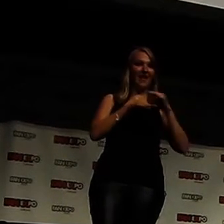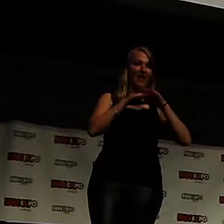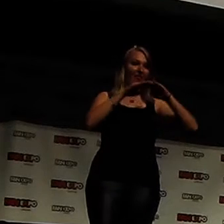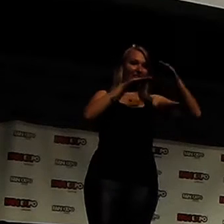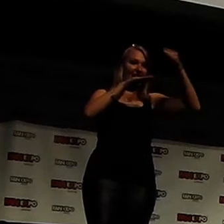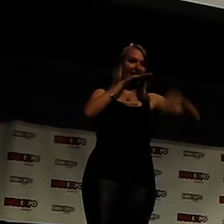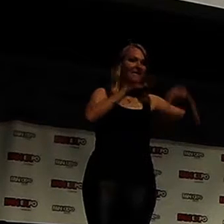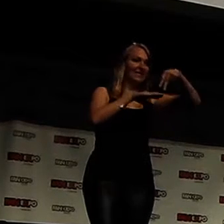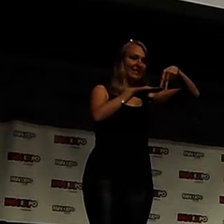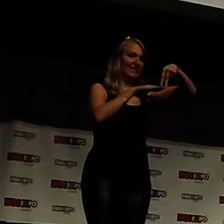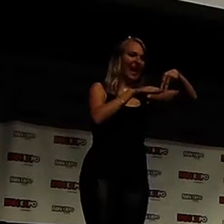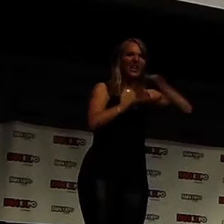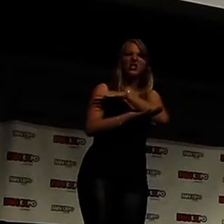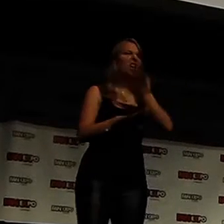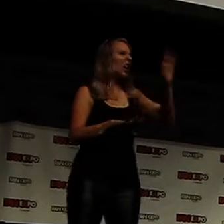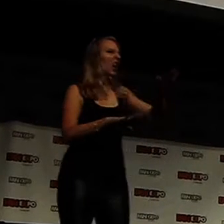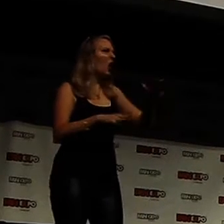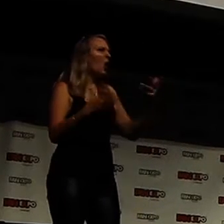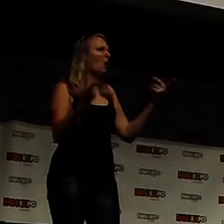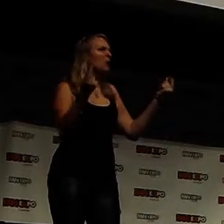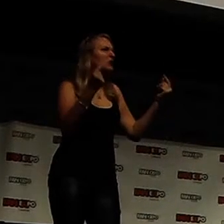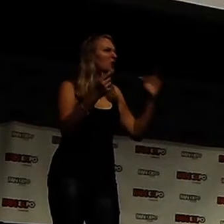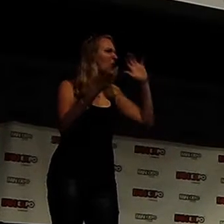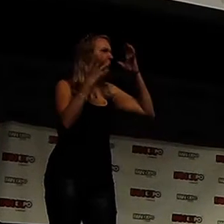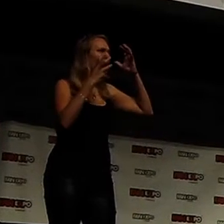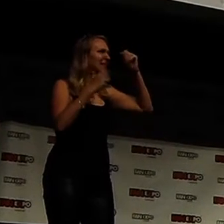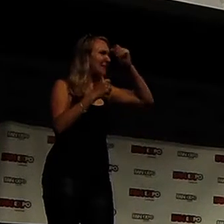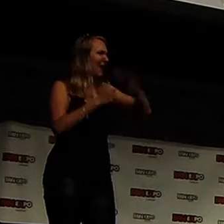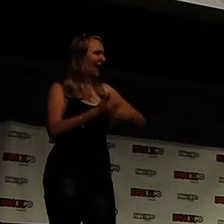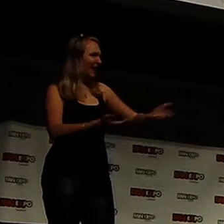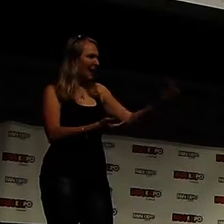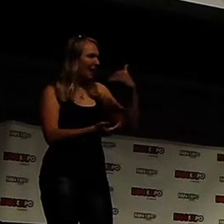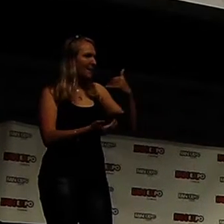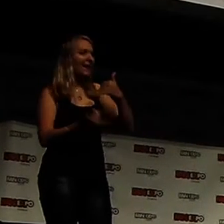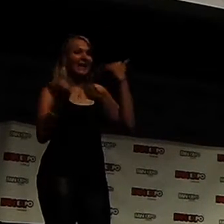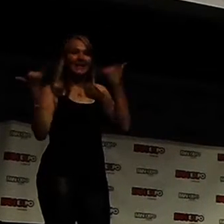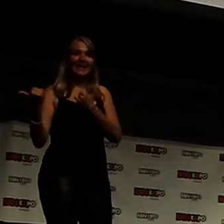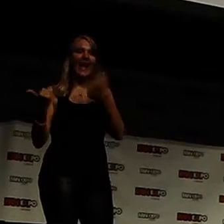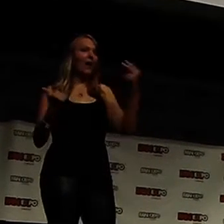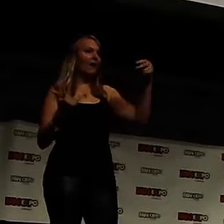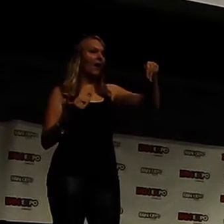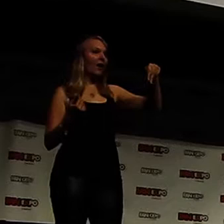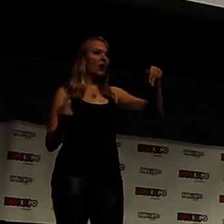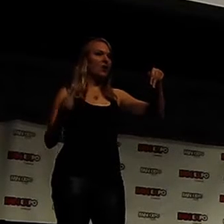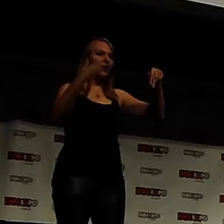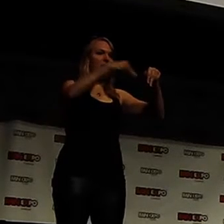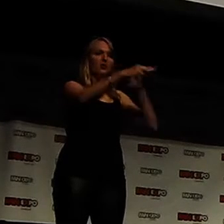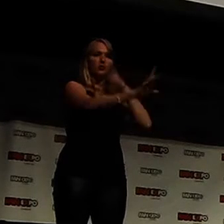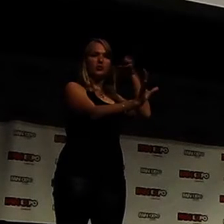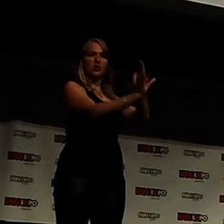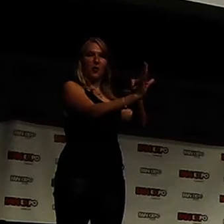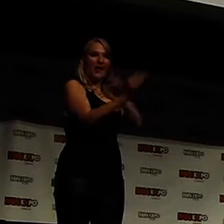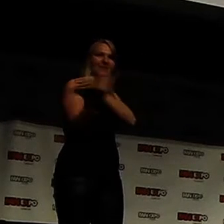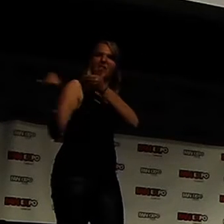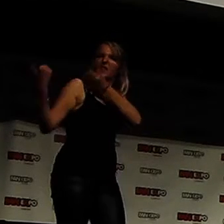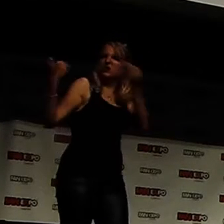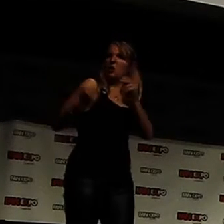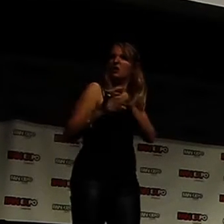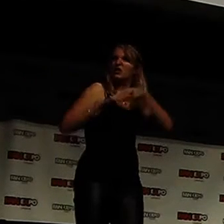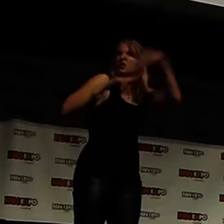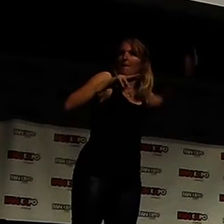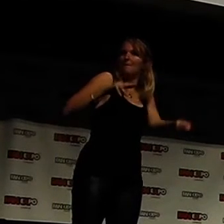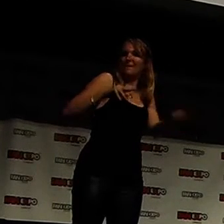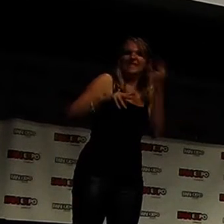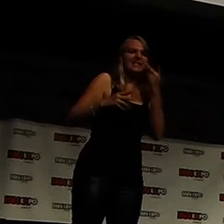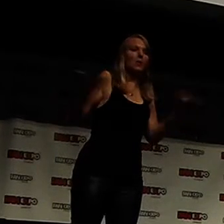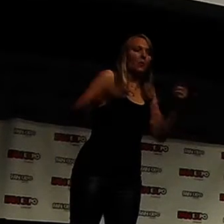"What are you doing, you crazy madman? Come back!" And whereas this season, she's up on the cliff with him, going, "Come on, let's jump, let's do it, let's